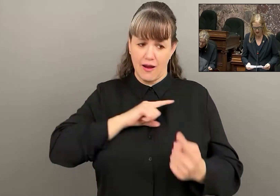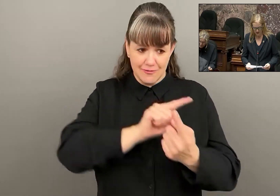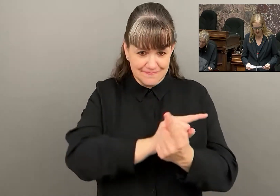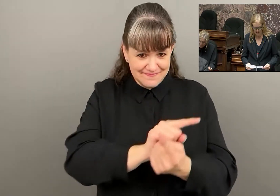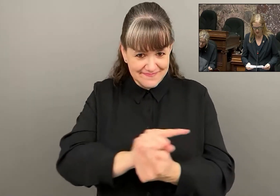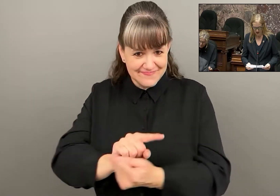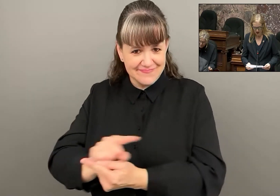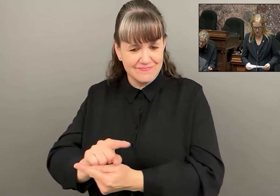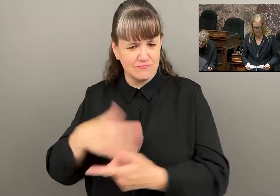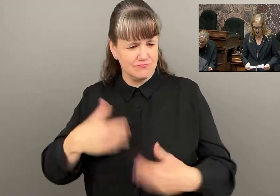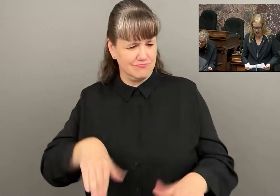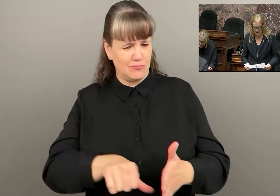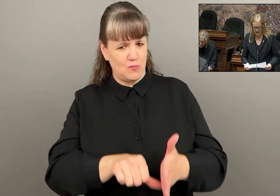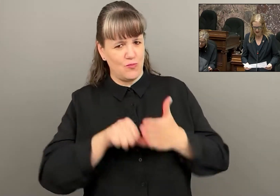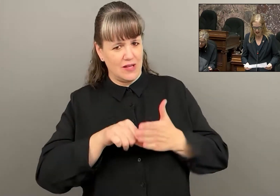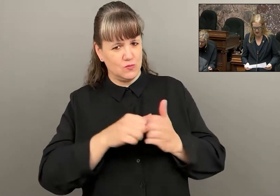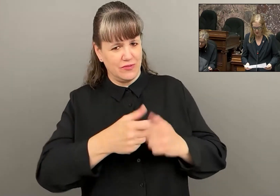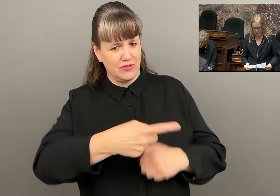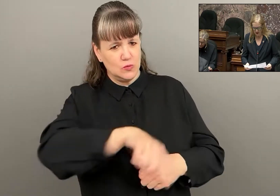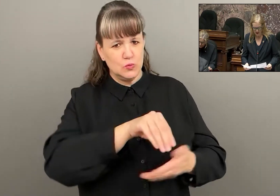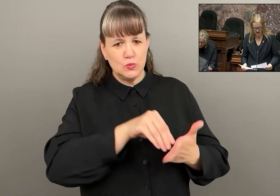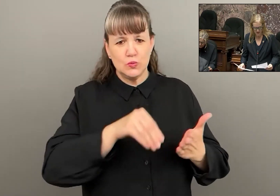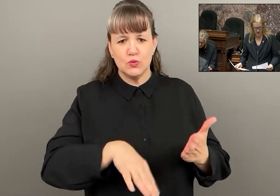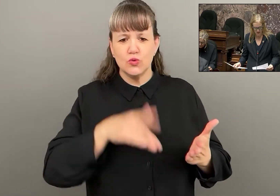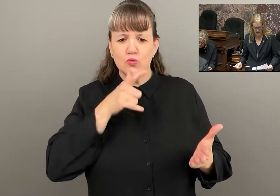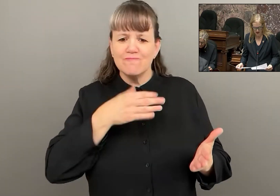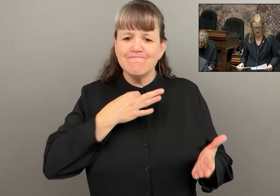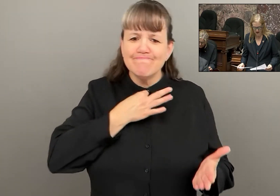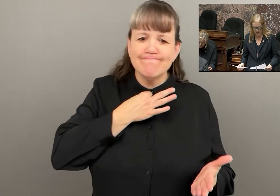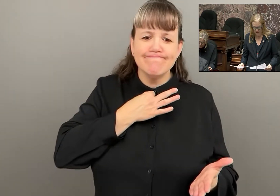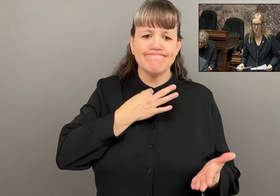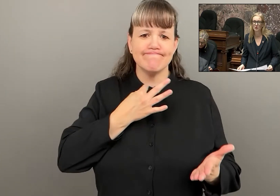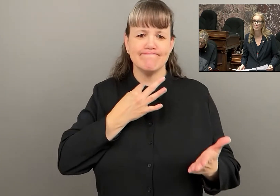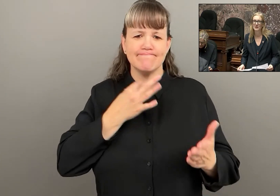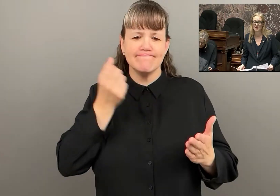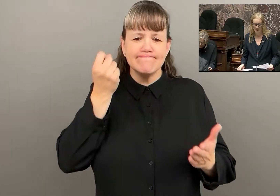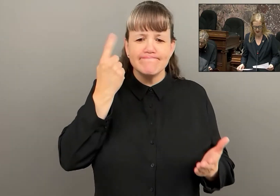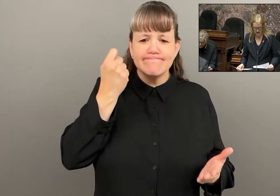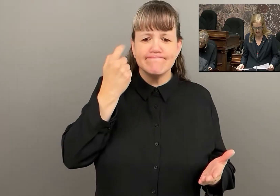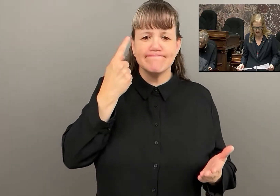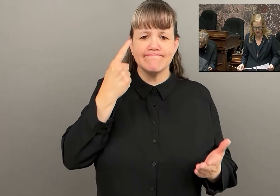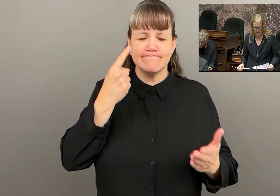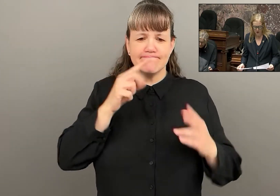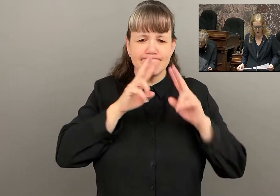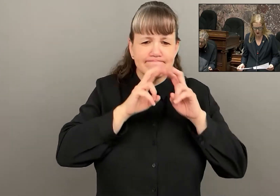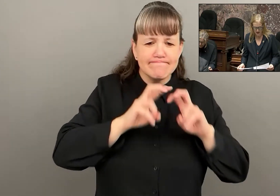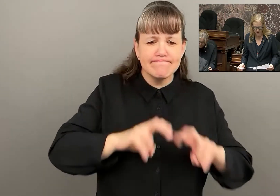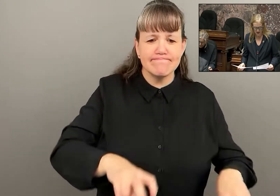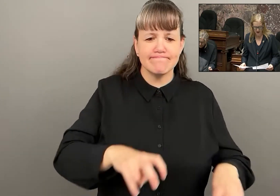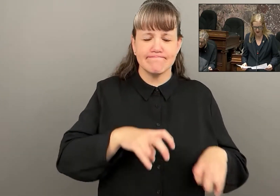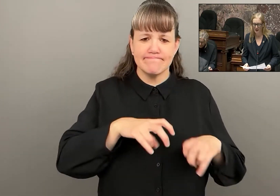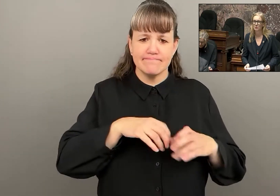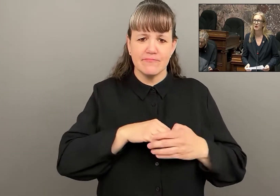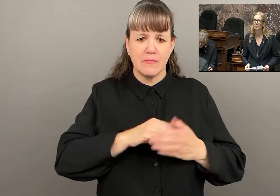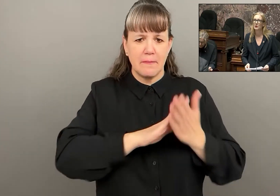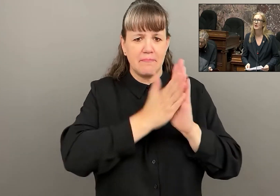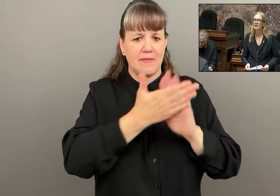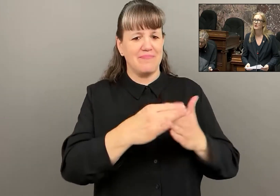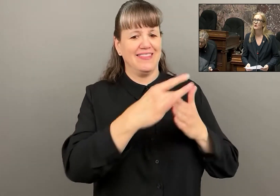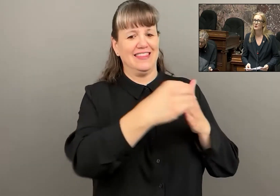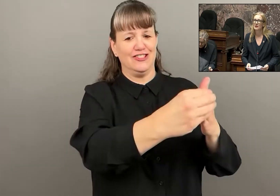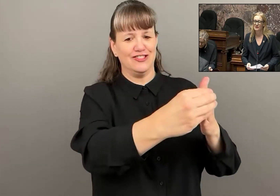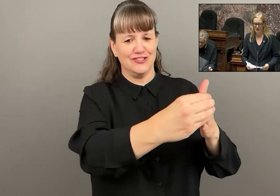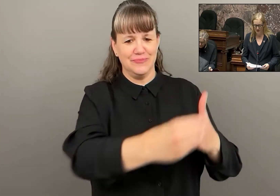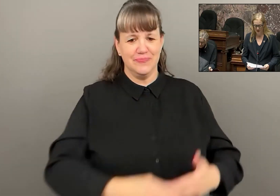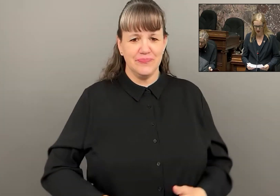and their leadership. What began as a classroom project evolved into a global movement connecting over 1 million young people